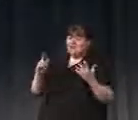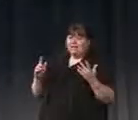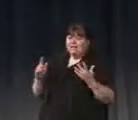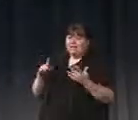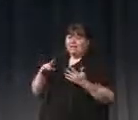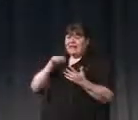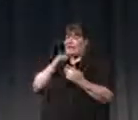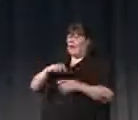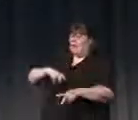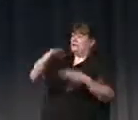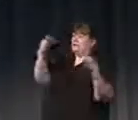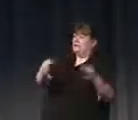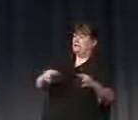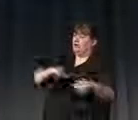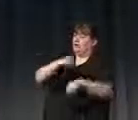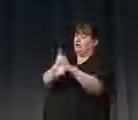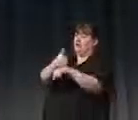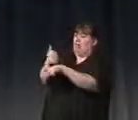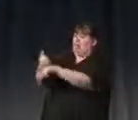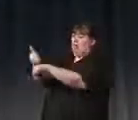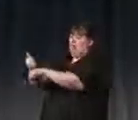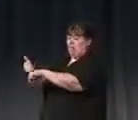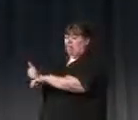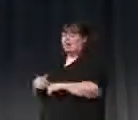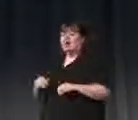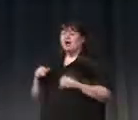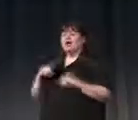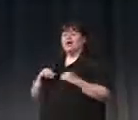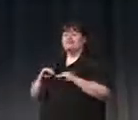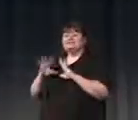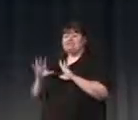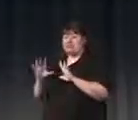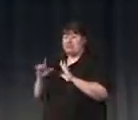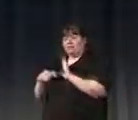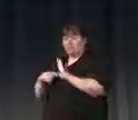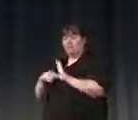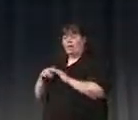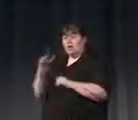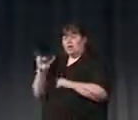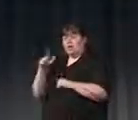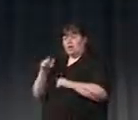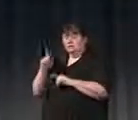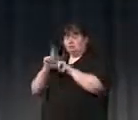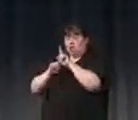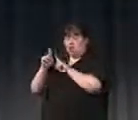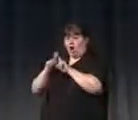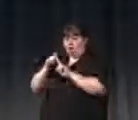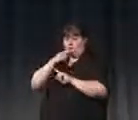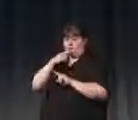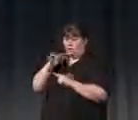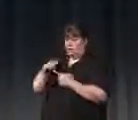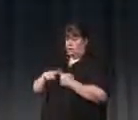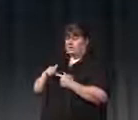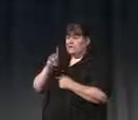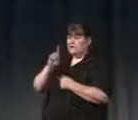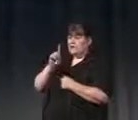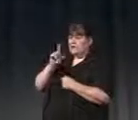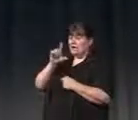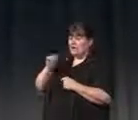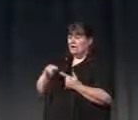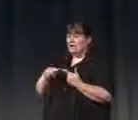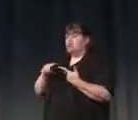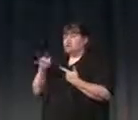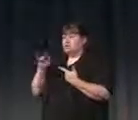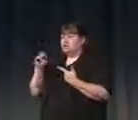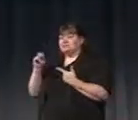Simondon suggested. For instance, Bell's star pupils, Dudley and Jennings, never fully entered the hearing world. Dudley married